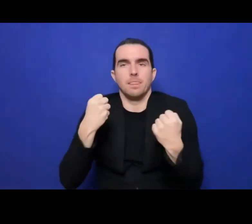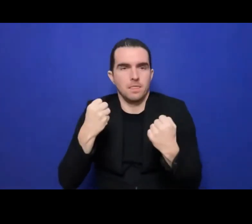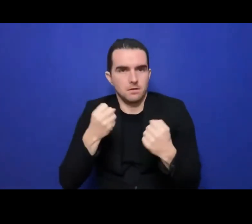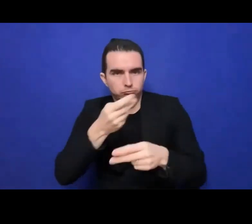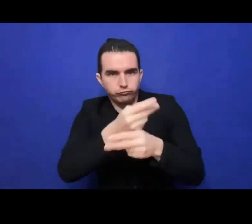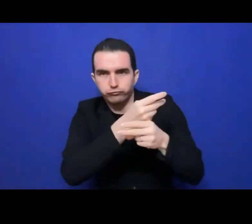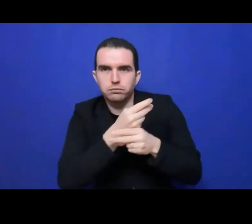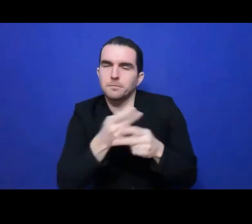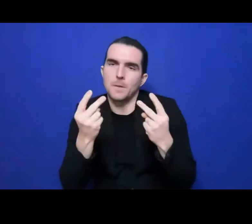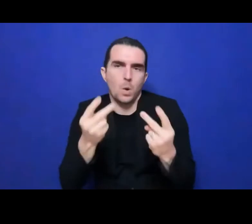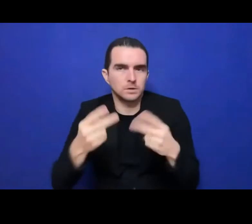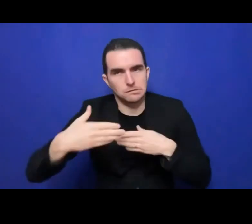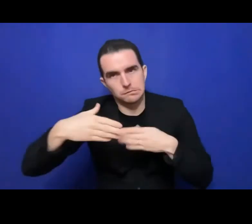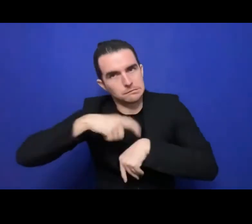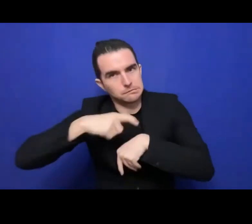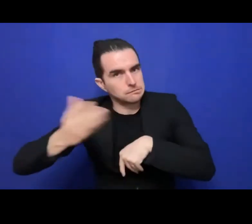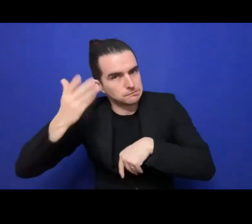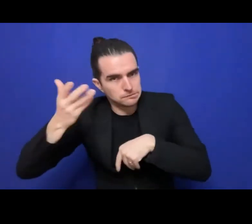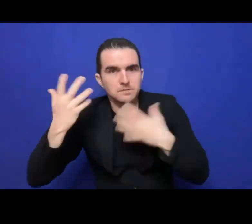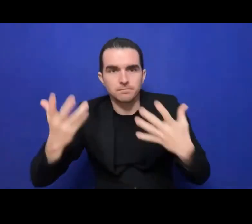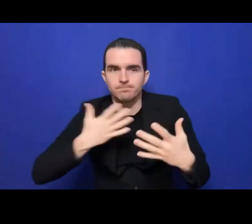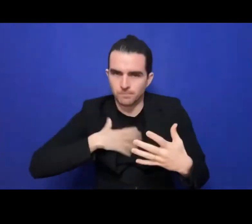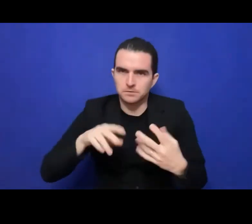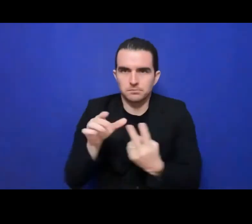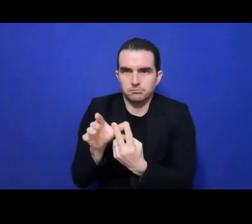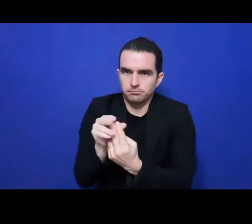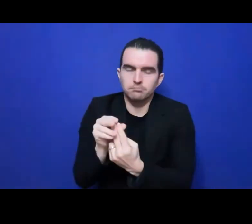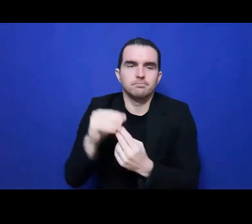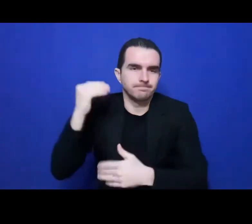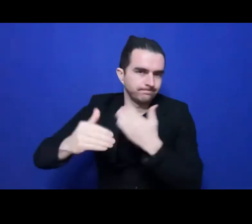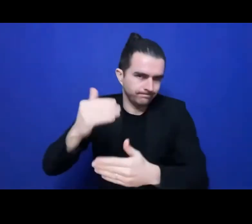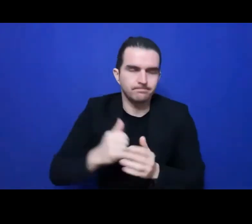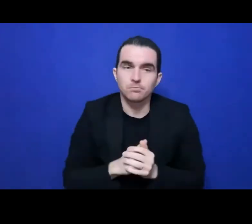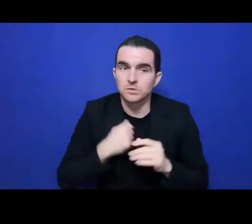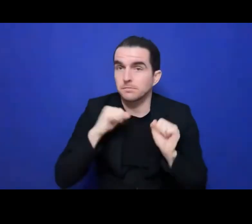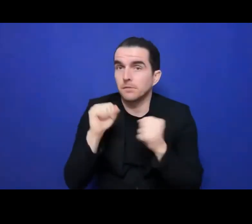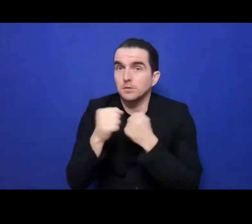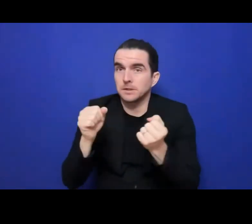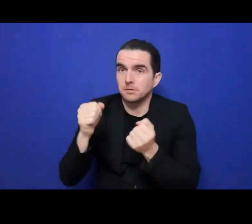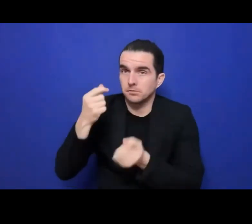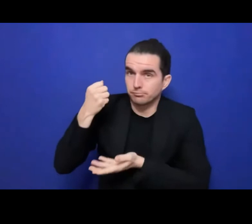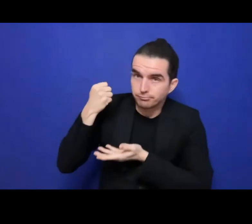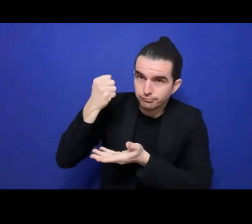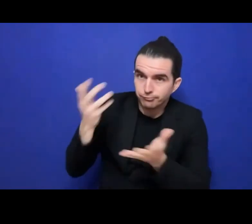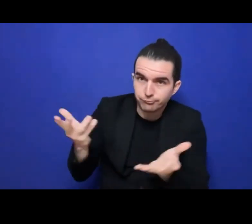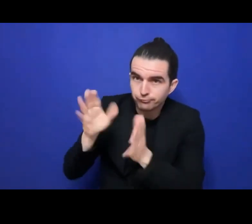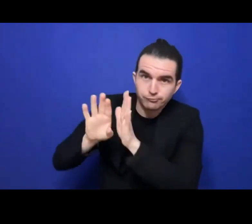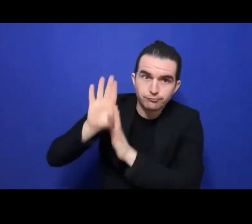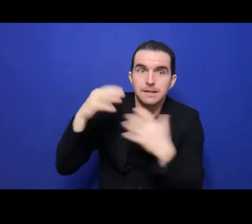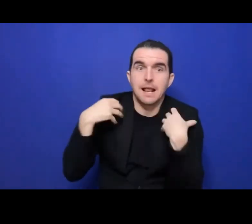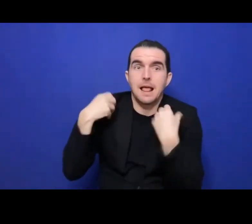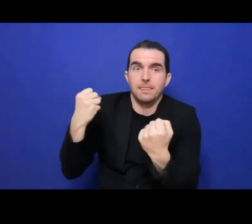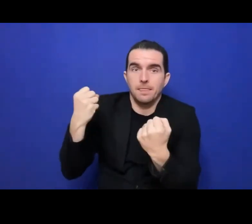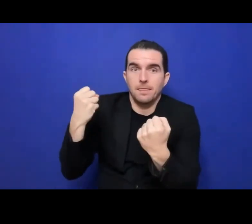in health security now and UHC later. There is no health security without